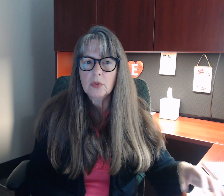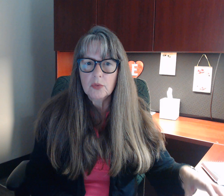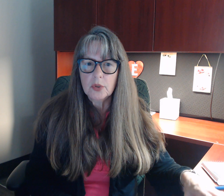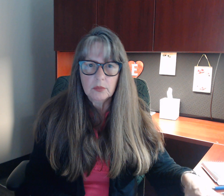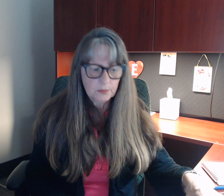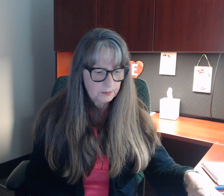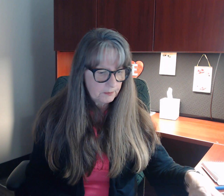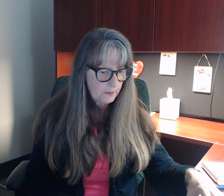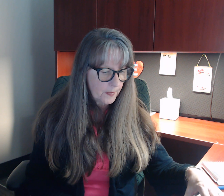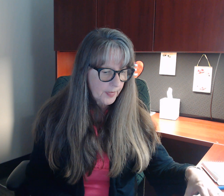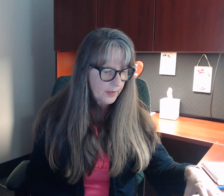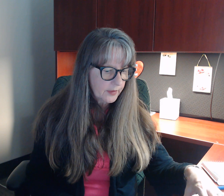to?